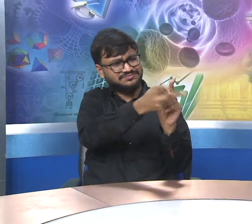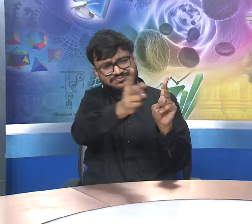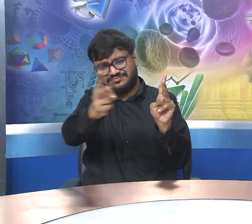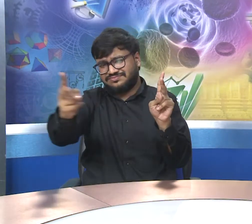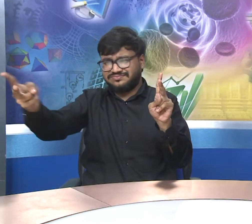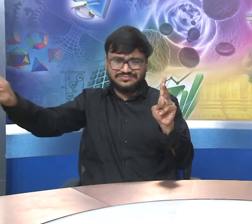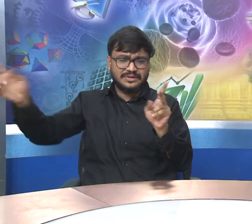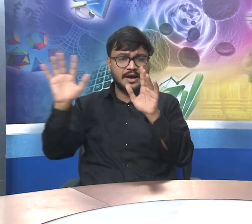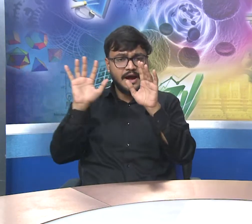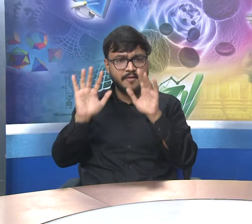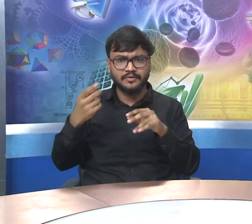etc.